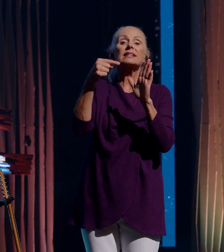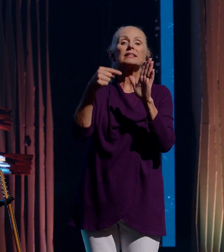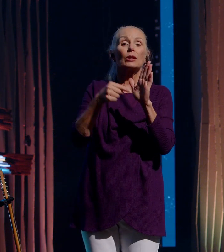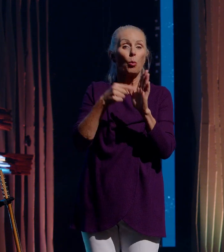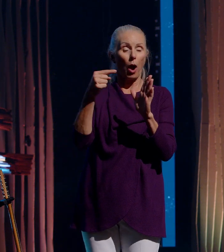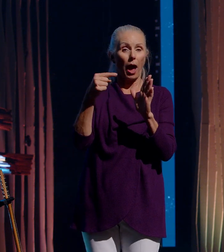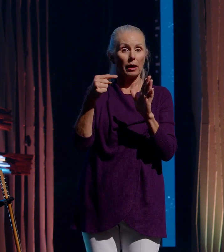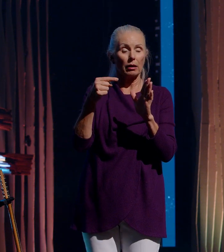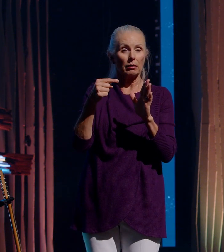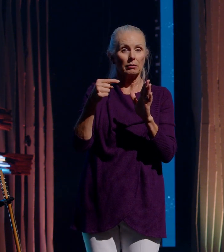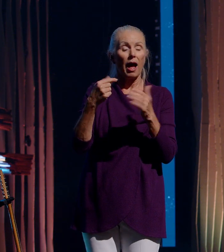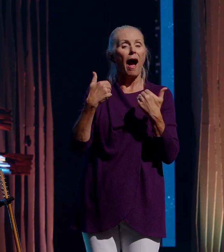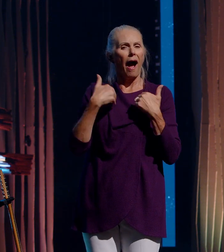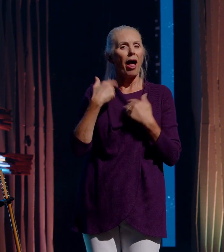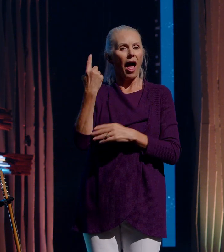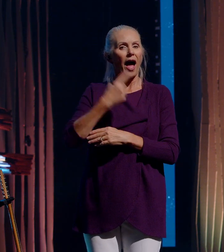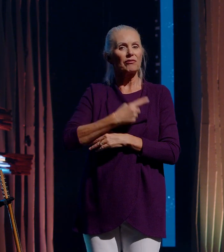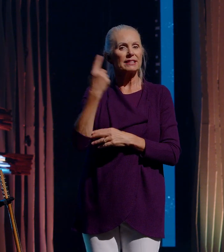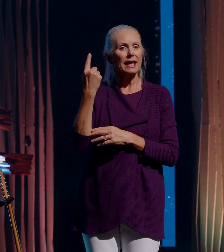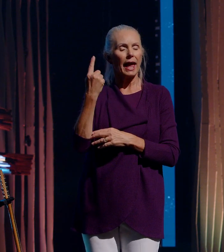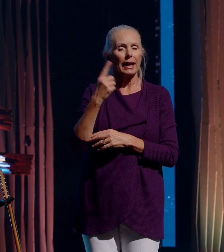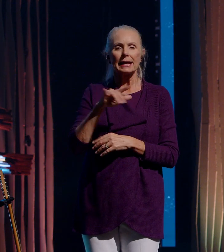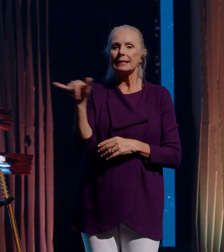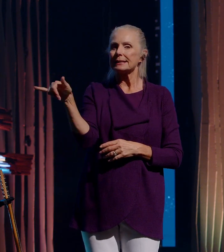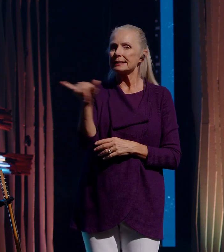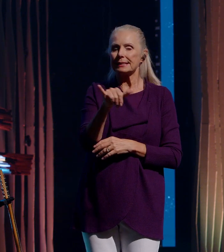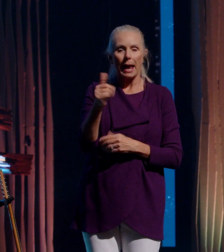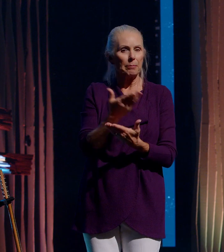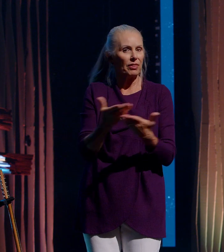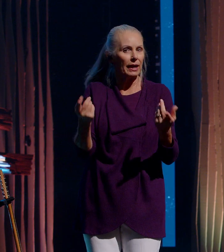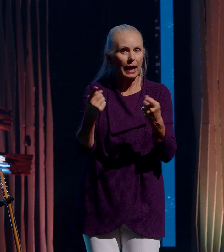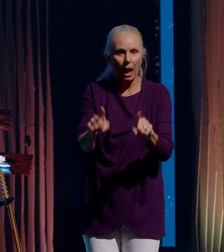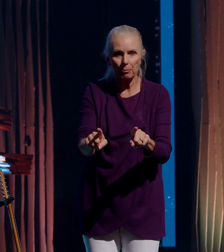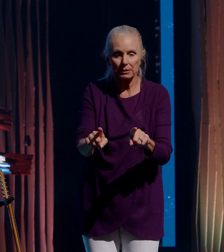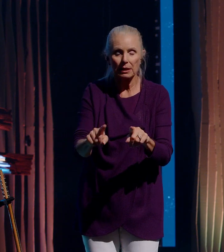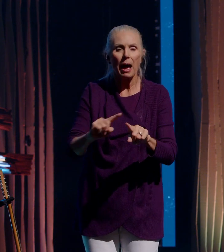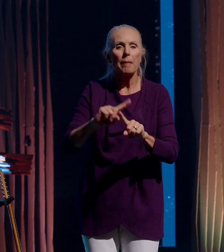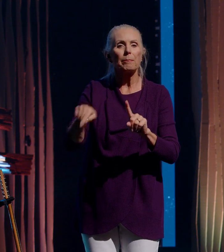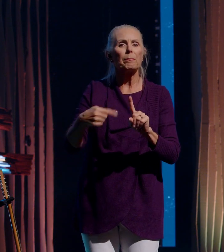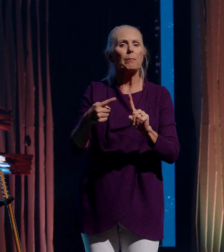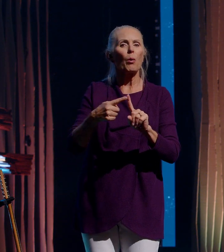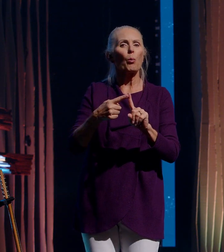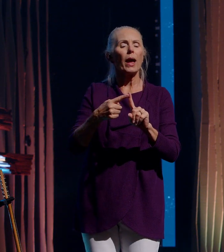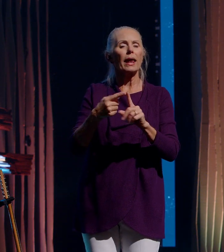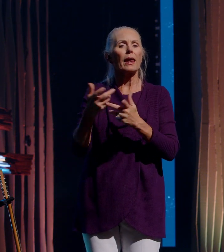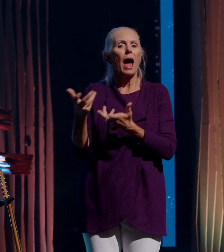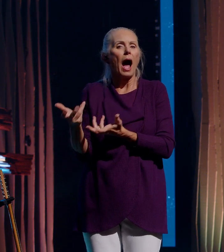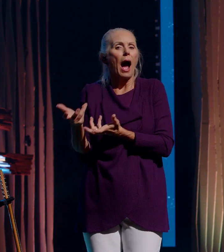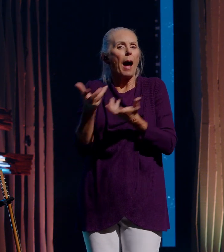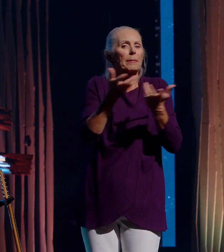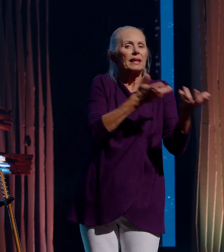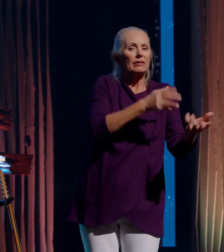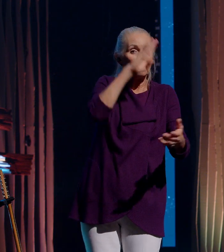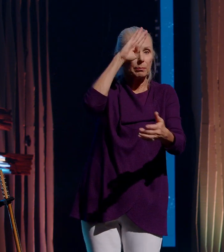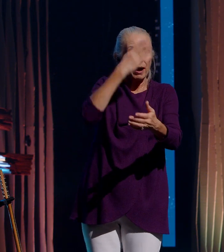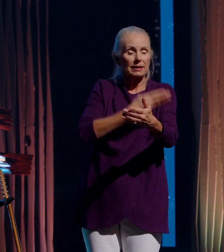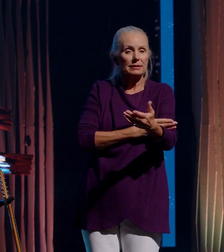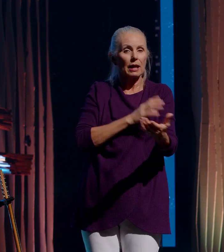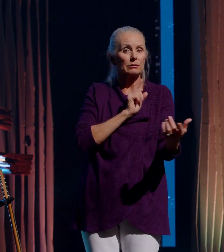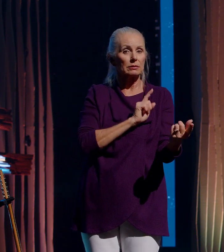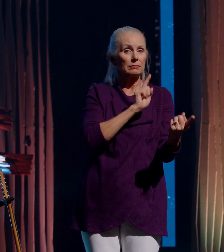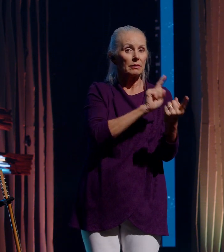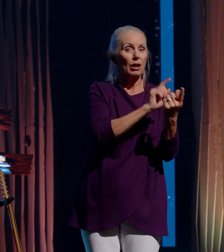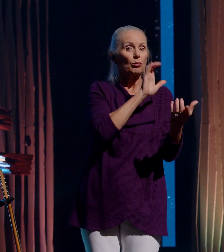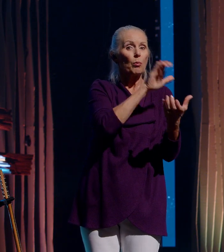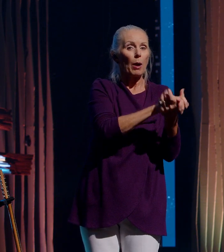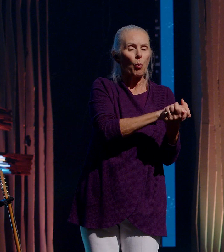while, there are these days where we'll do that same routine, and as I'm passing my son off to my wife,